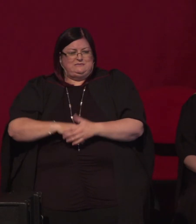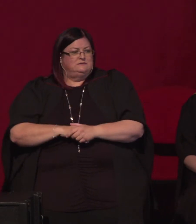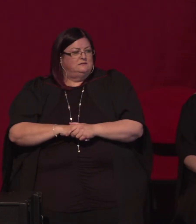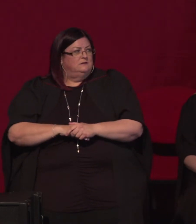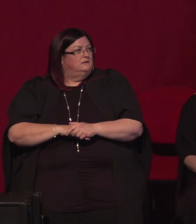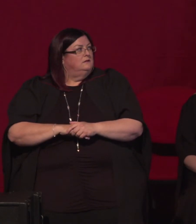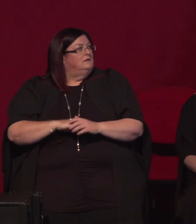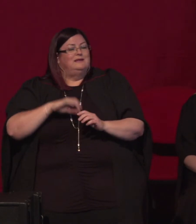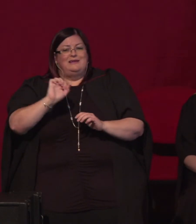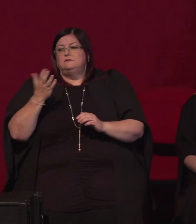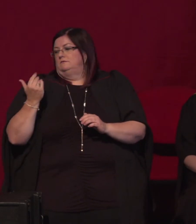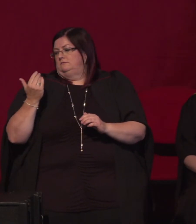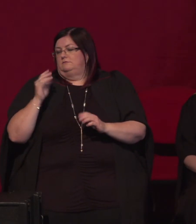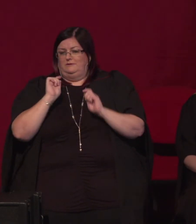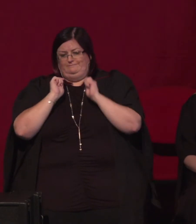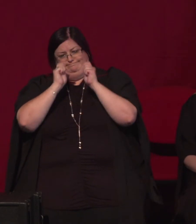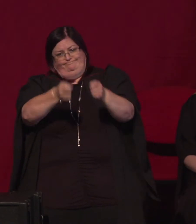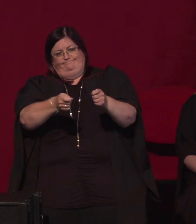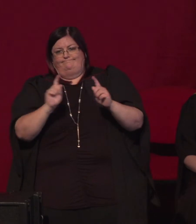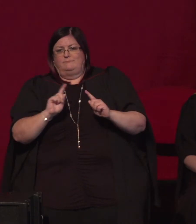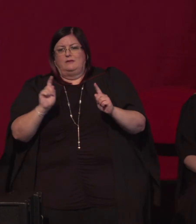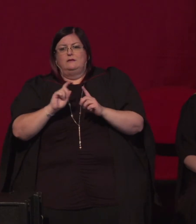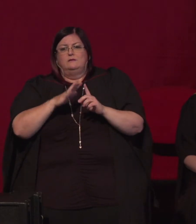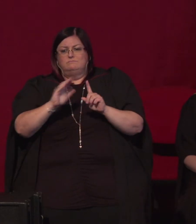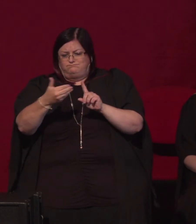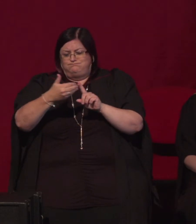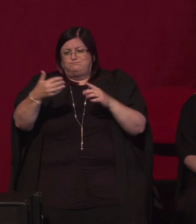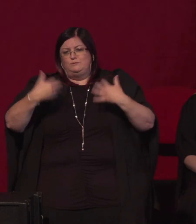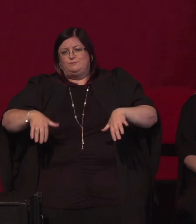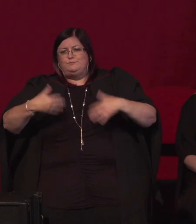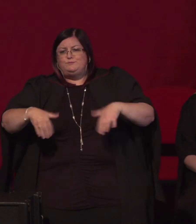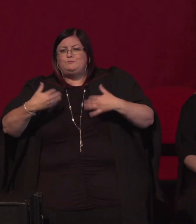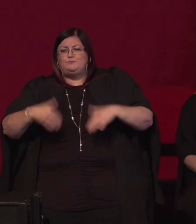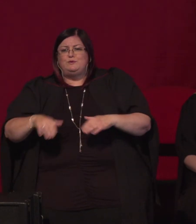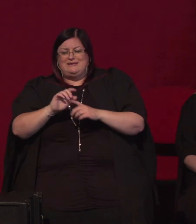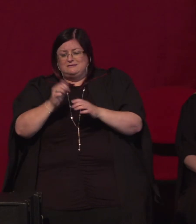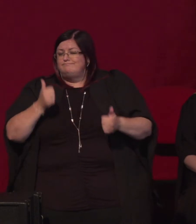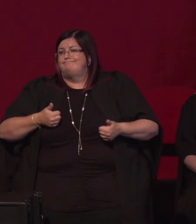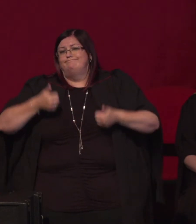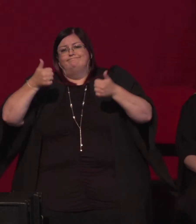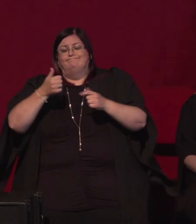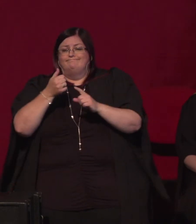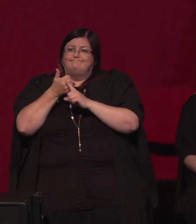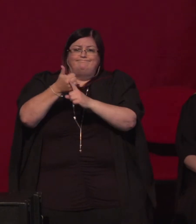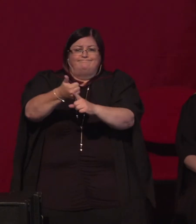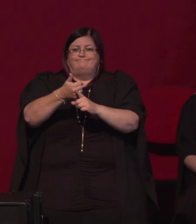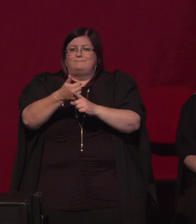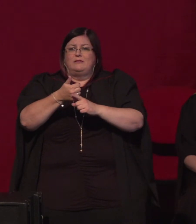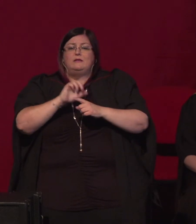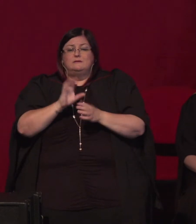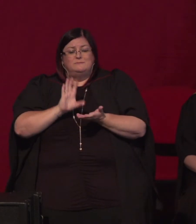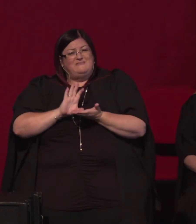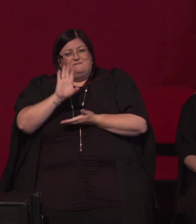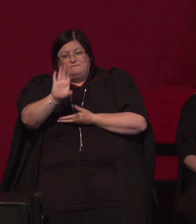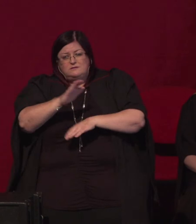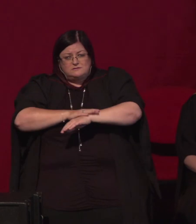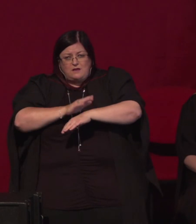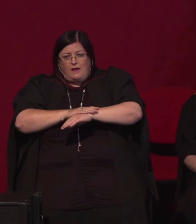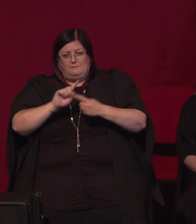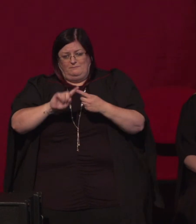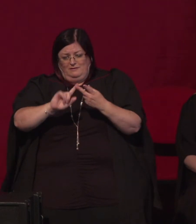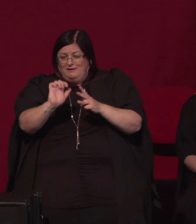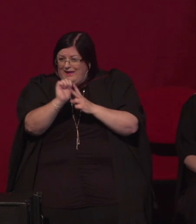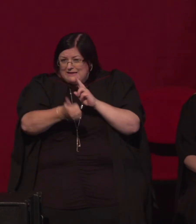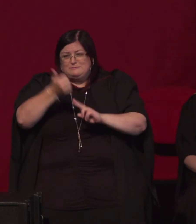Matthew's latest honour is in recognition of being an inspiring force for good, who has committed time and